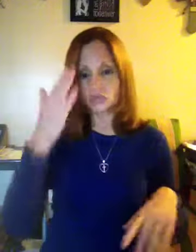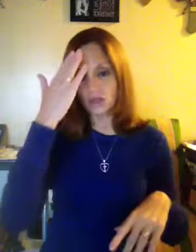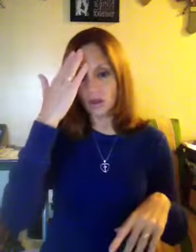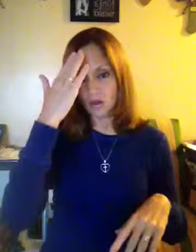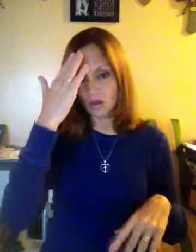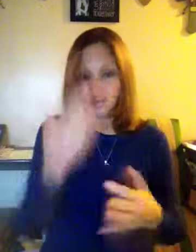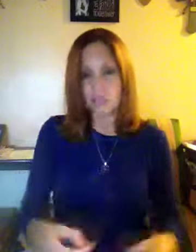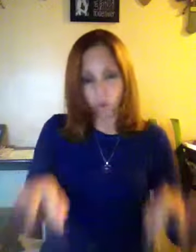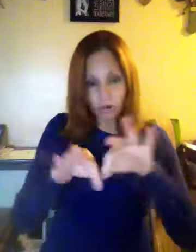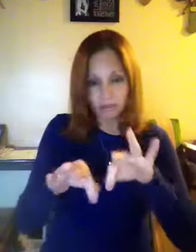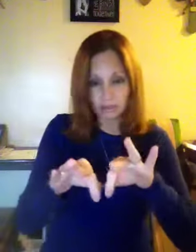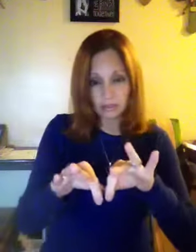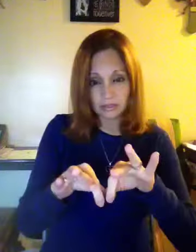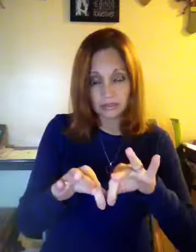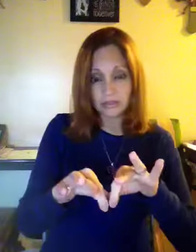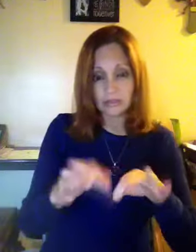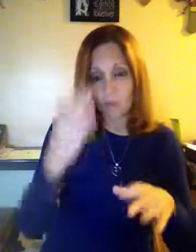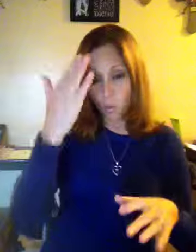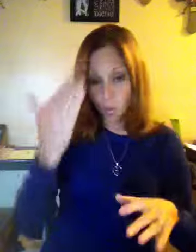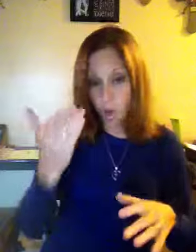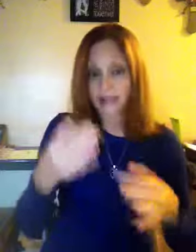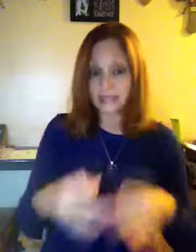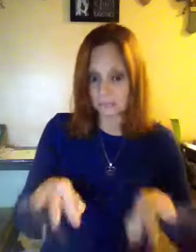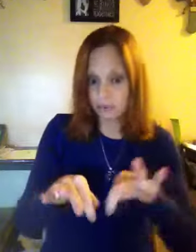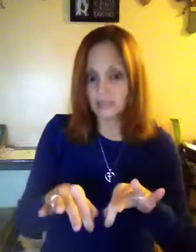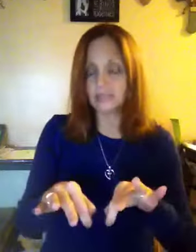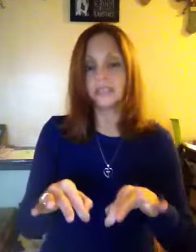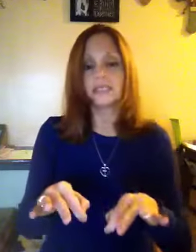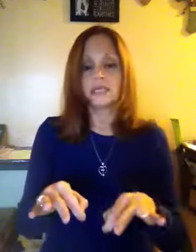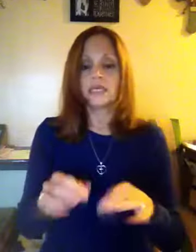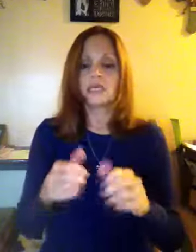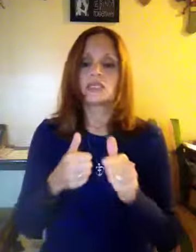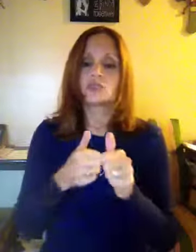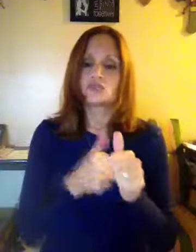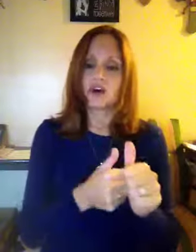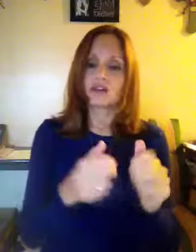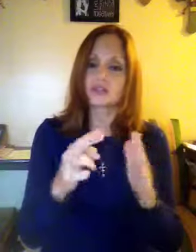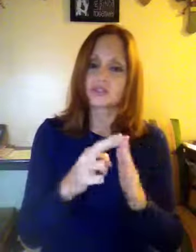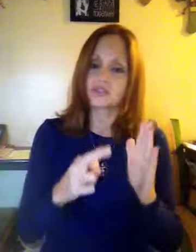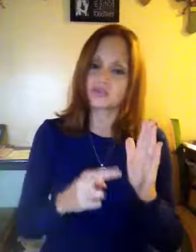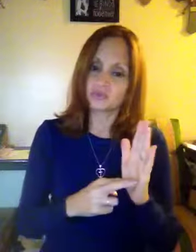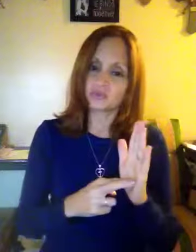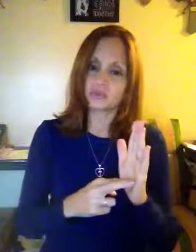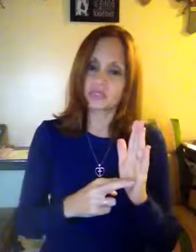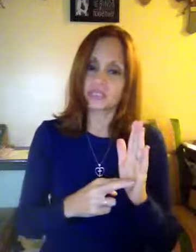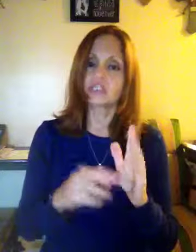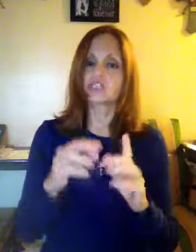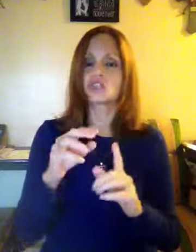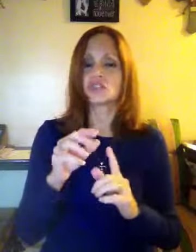the importance, why it's important to follow certain rules in certain